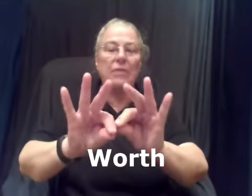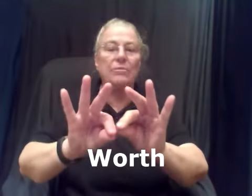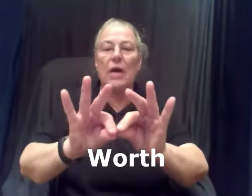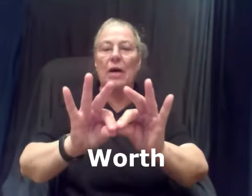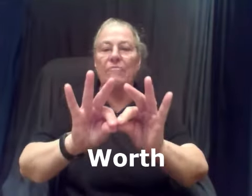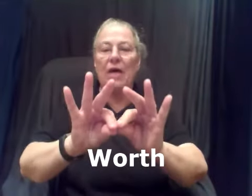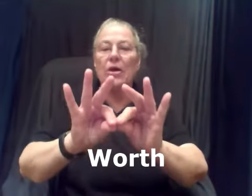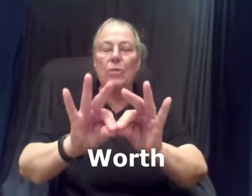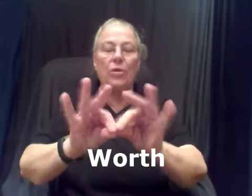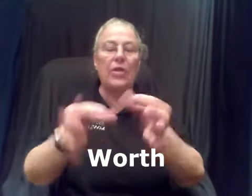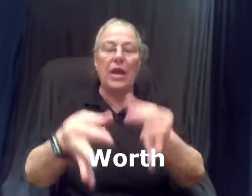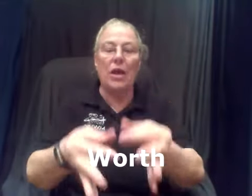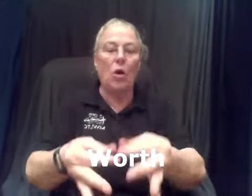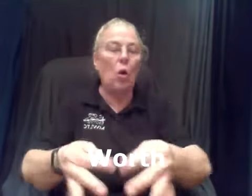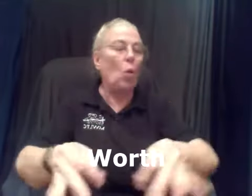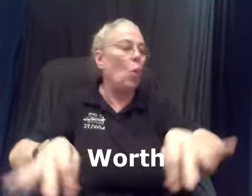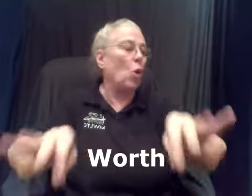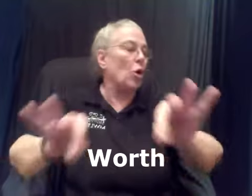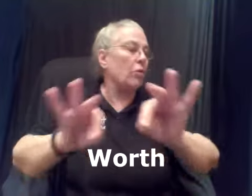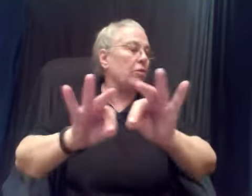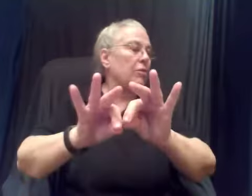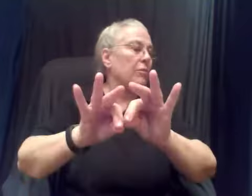a valuable thing. Worth.